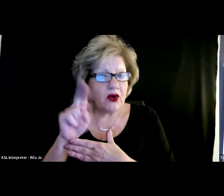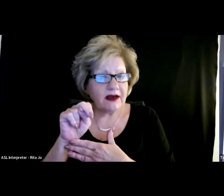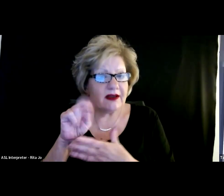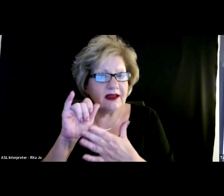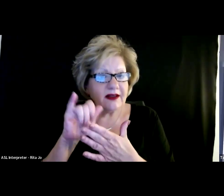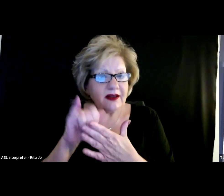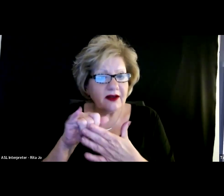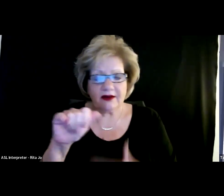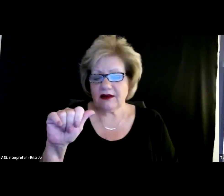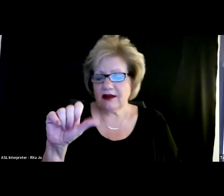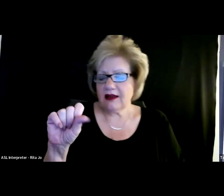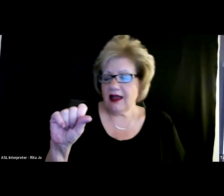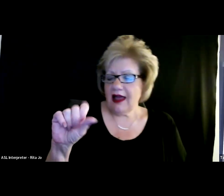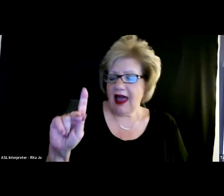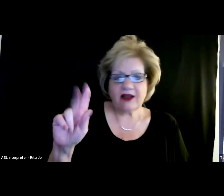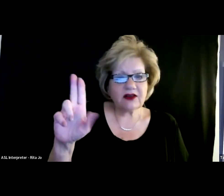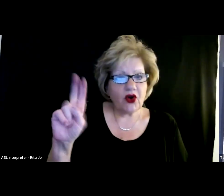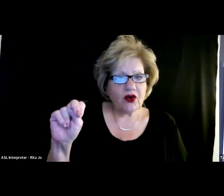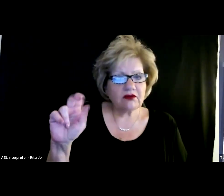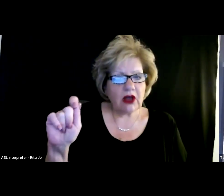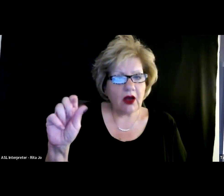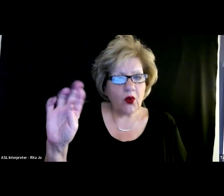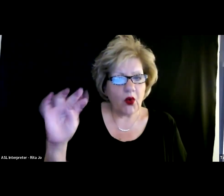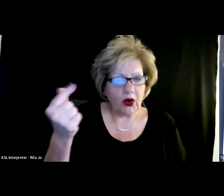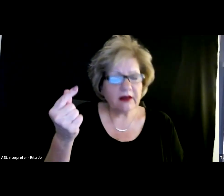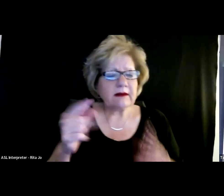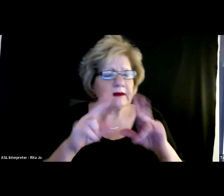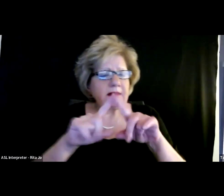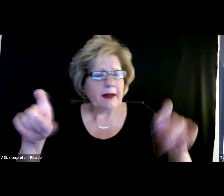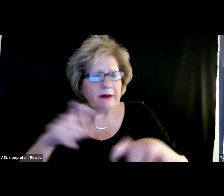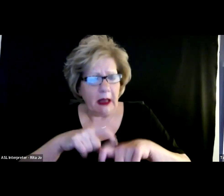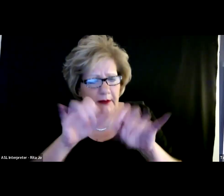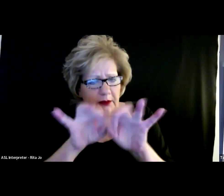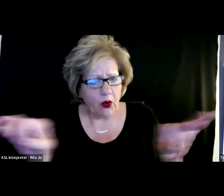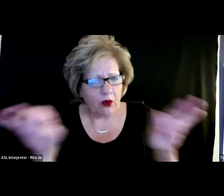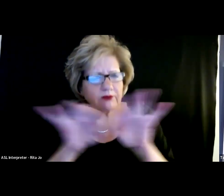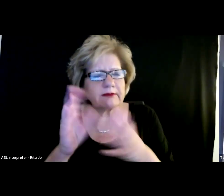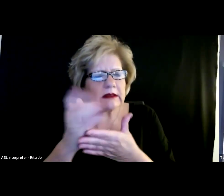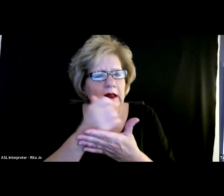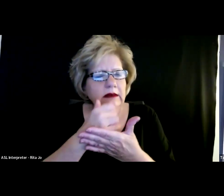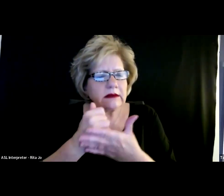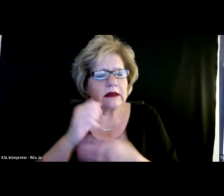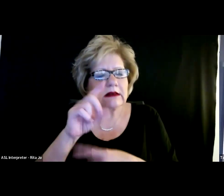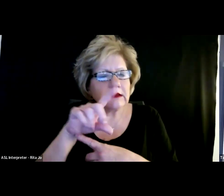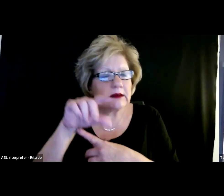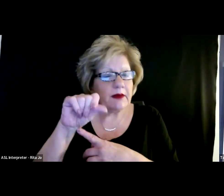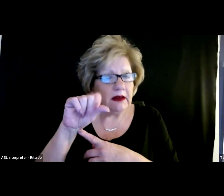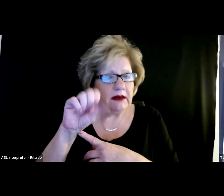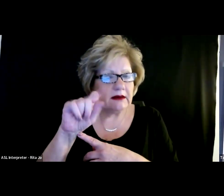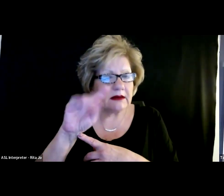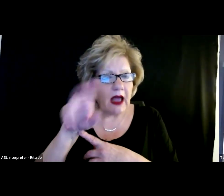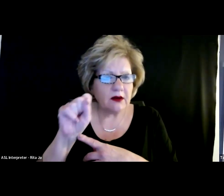at askearn.org. It's also important to collect disability status comprehensively for